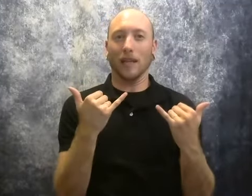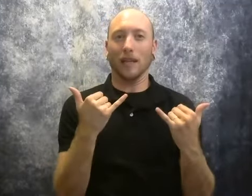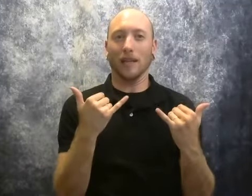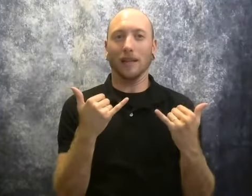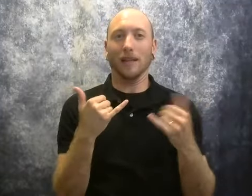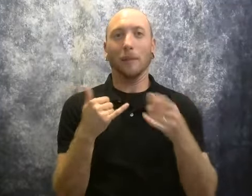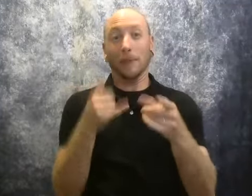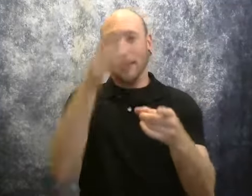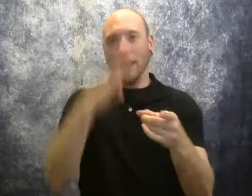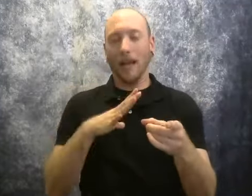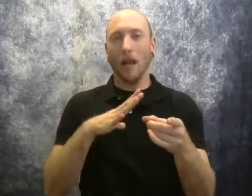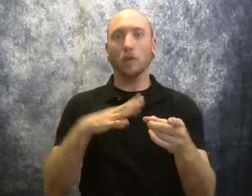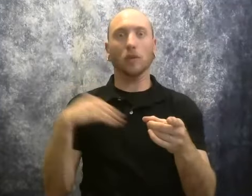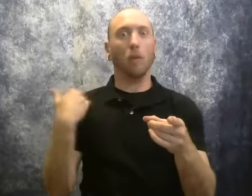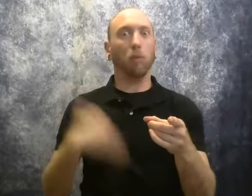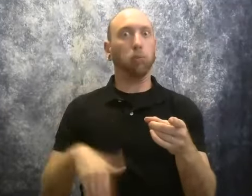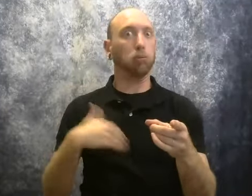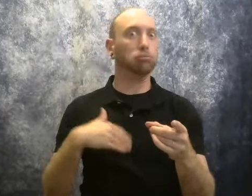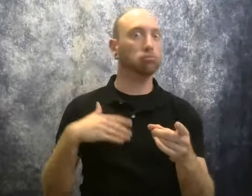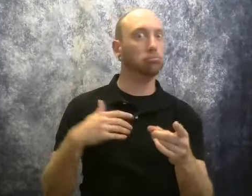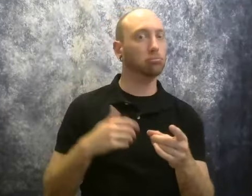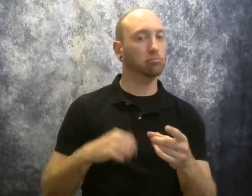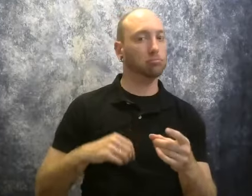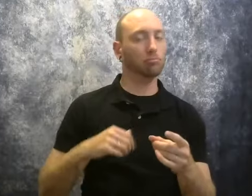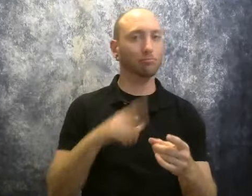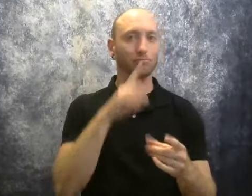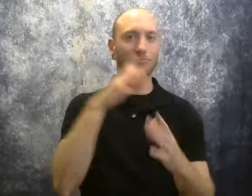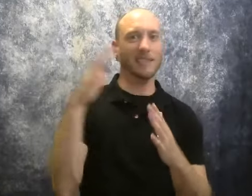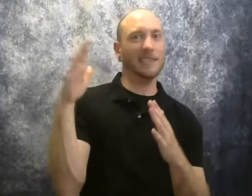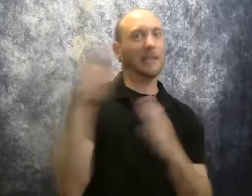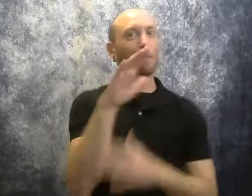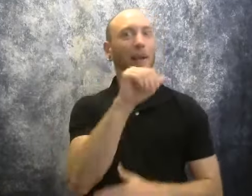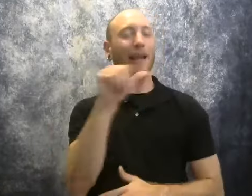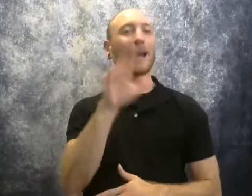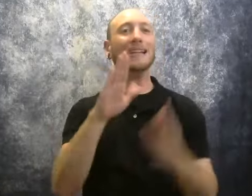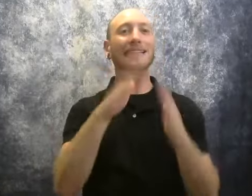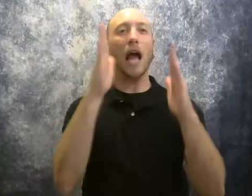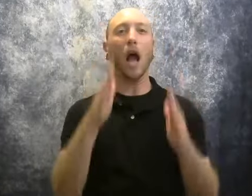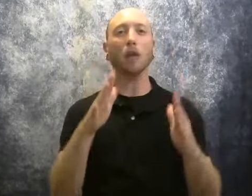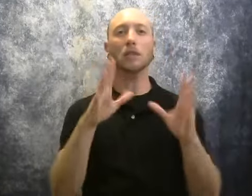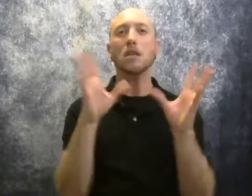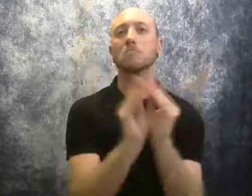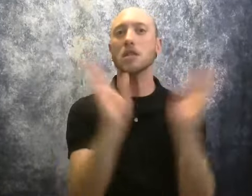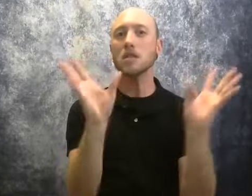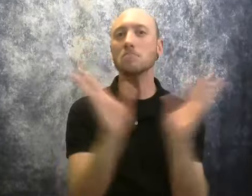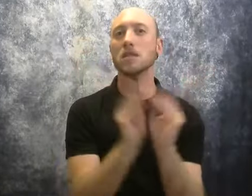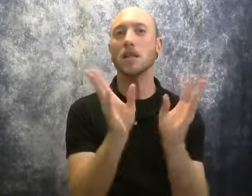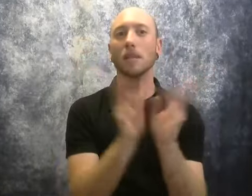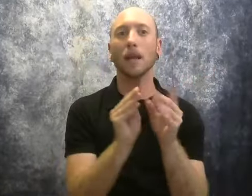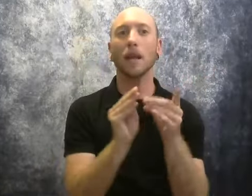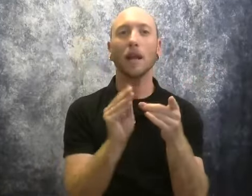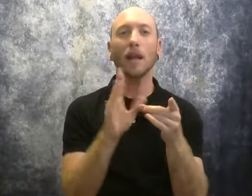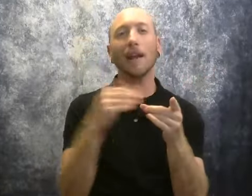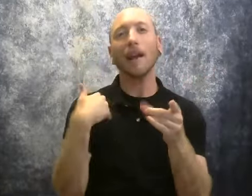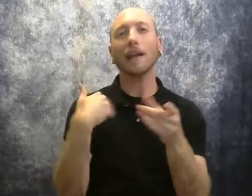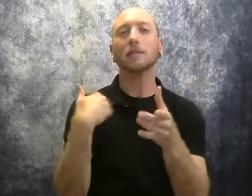all sort of equal today, but he was the grand poobah of AA. His house was like a meeting house. People would he